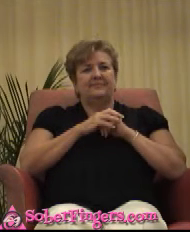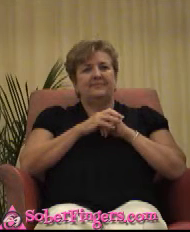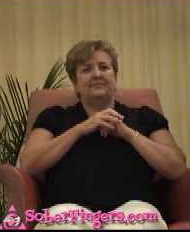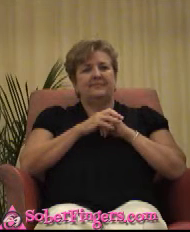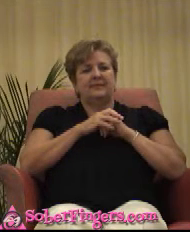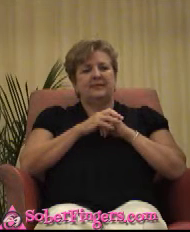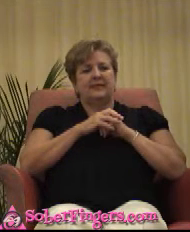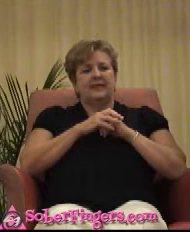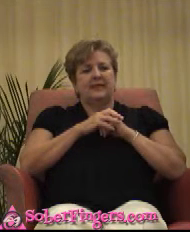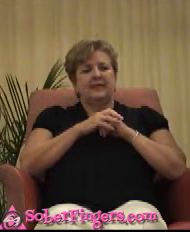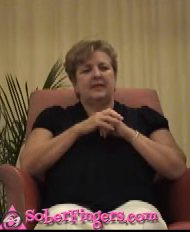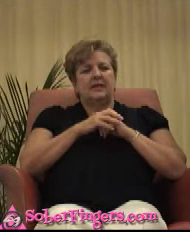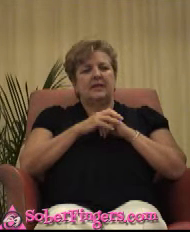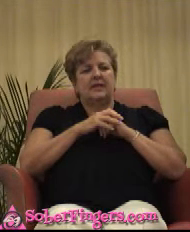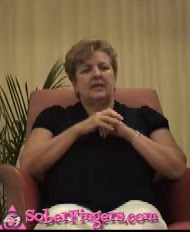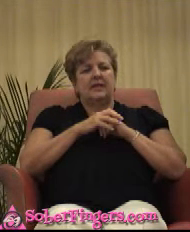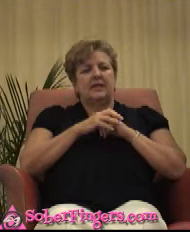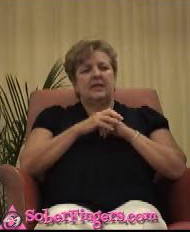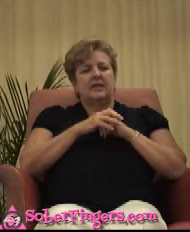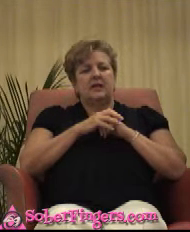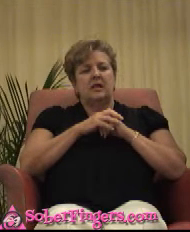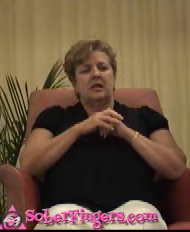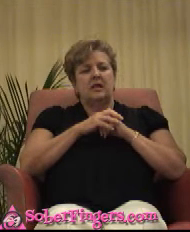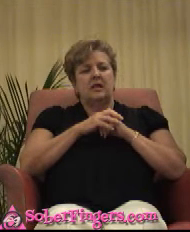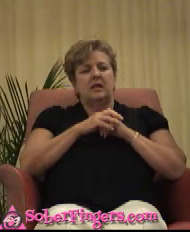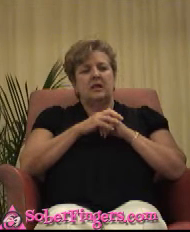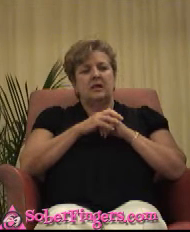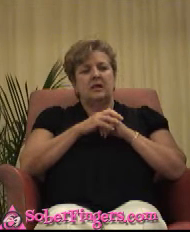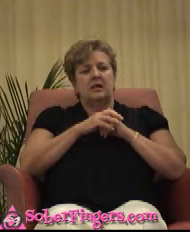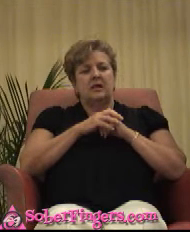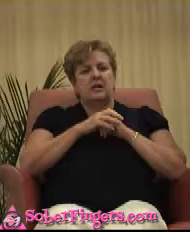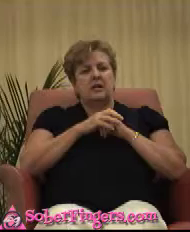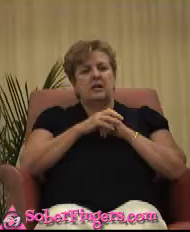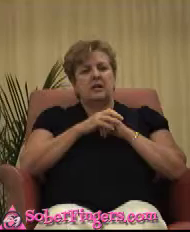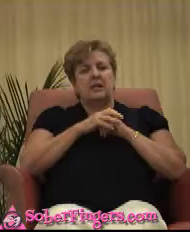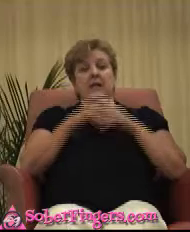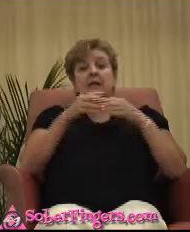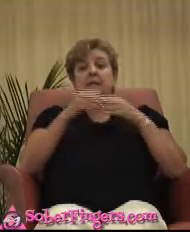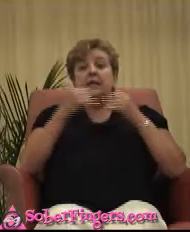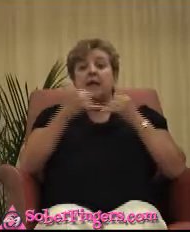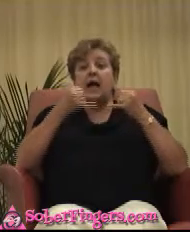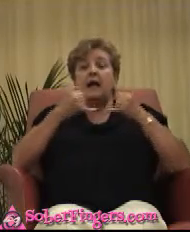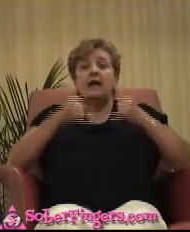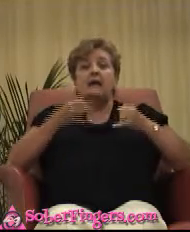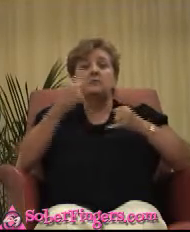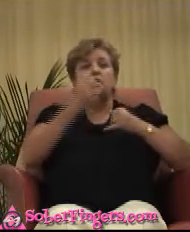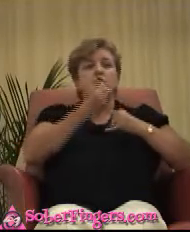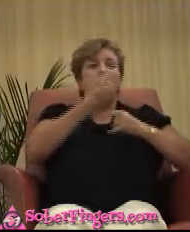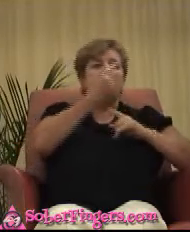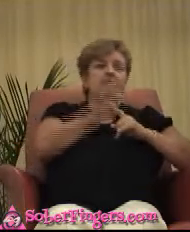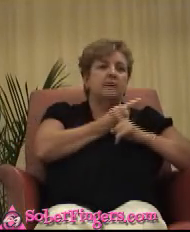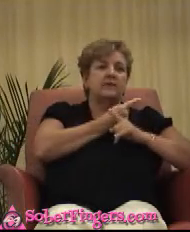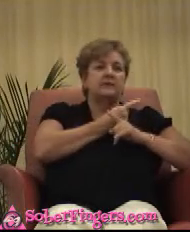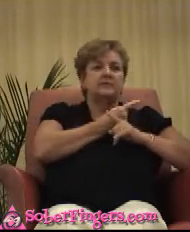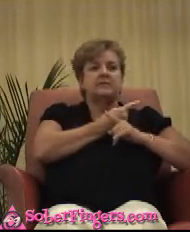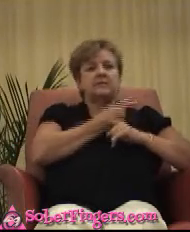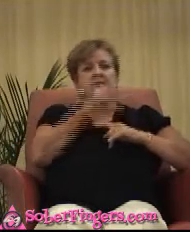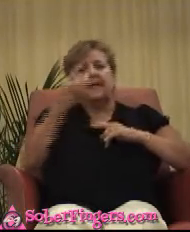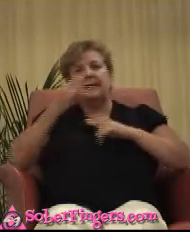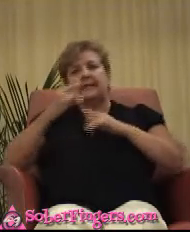the system. I got to see it. And guidelines were 12 months minimum, 18 months maximum. I knew I was going to get 18 months because I was a